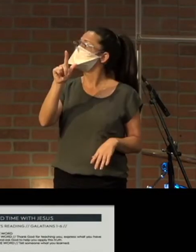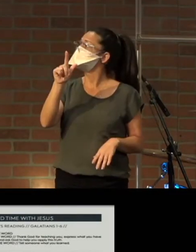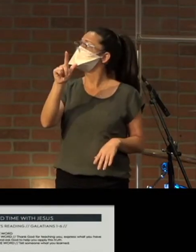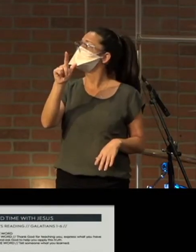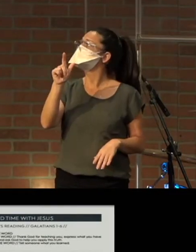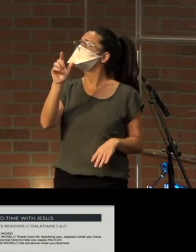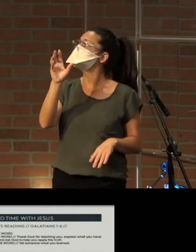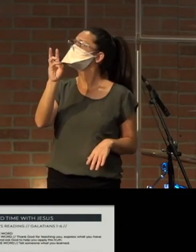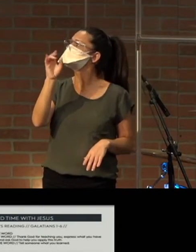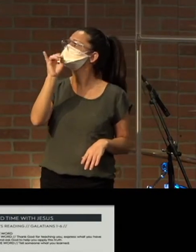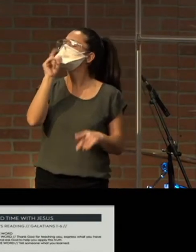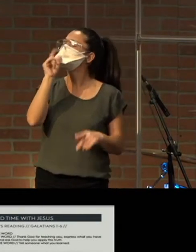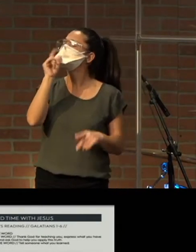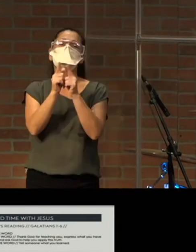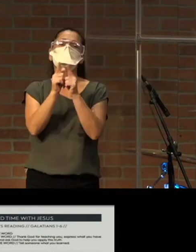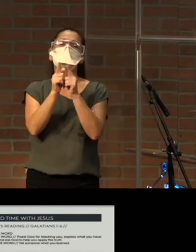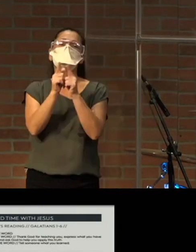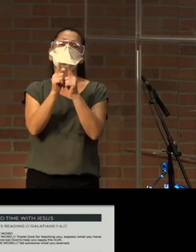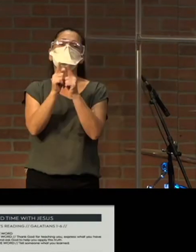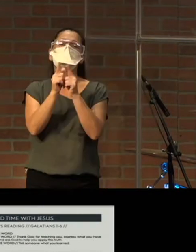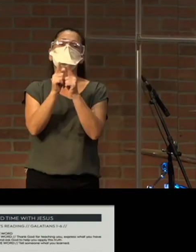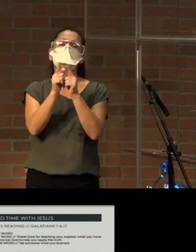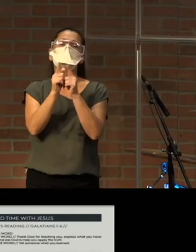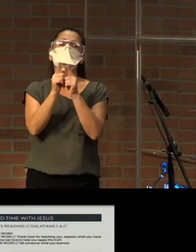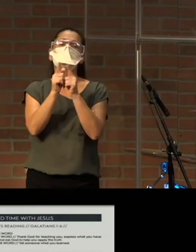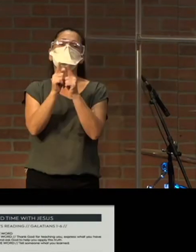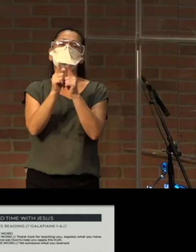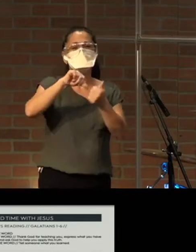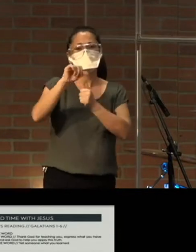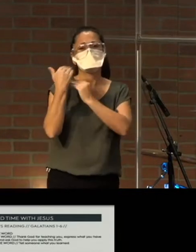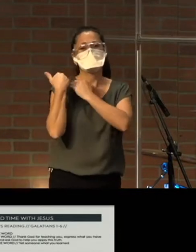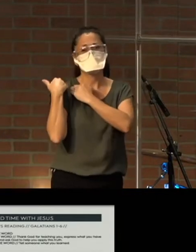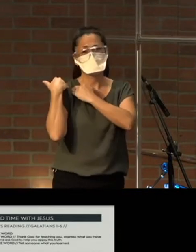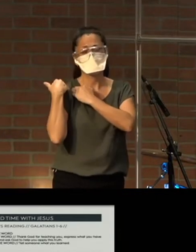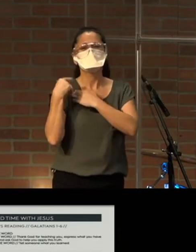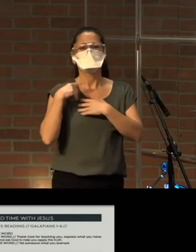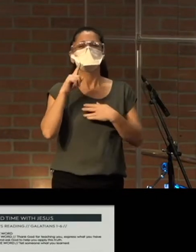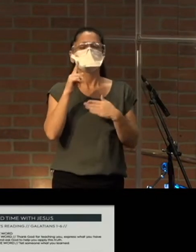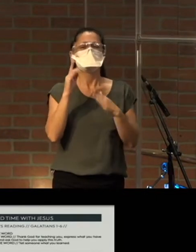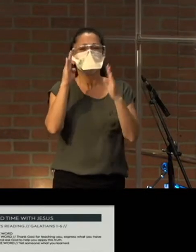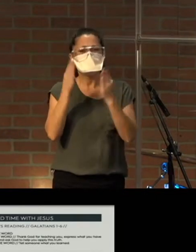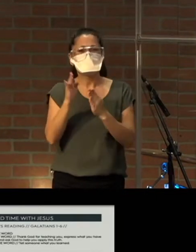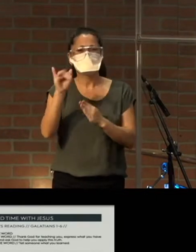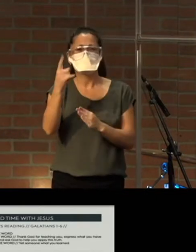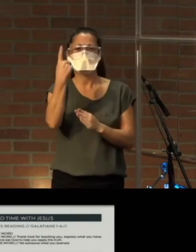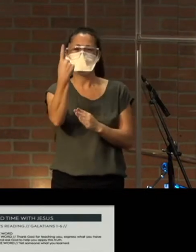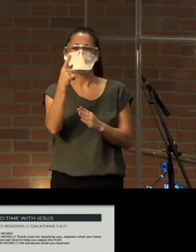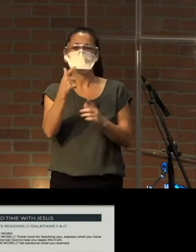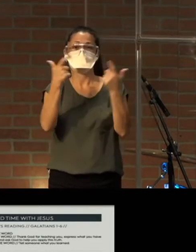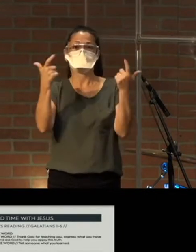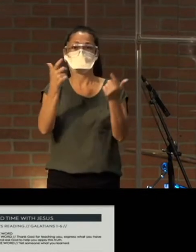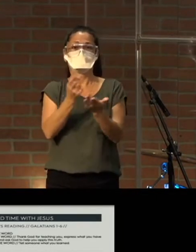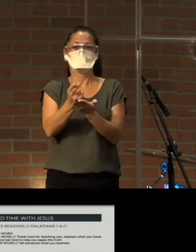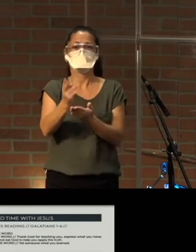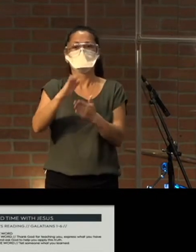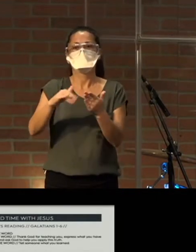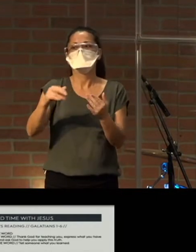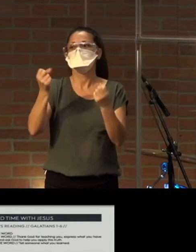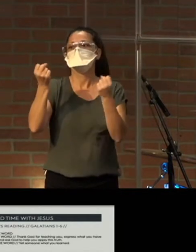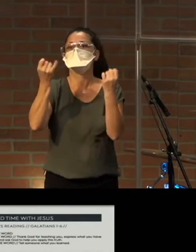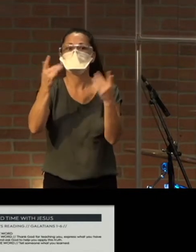chapter about carrying one another's burdens. And so I'll focus on that one big truth rather than several